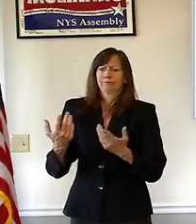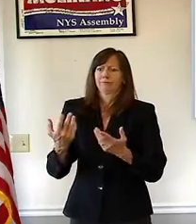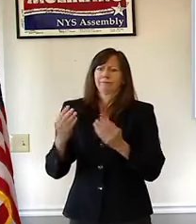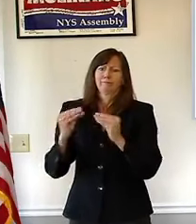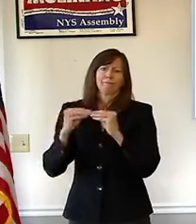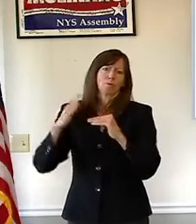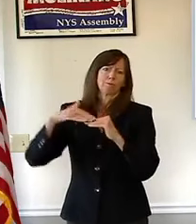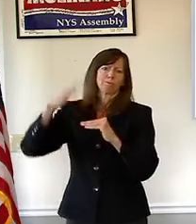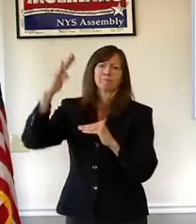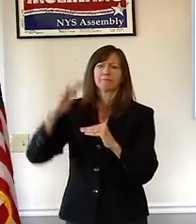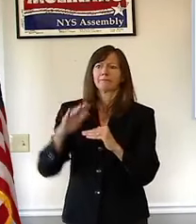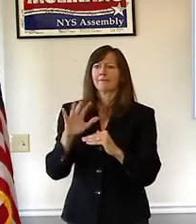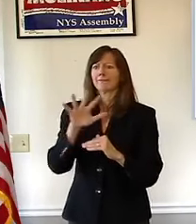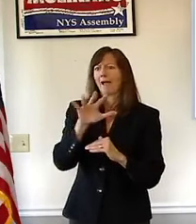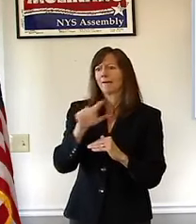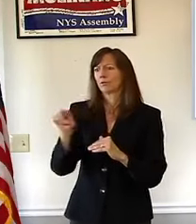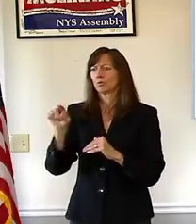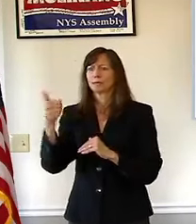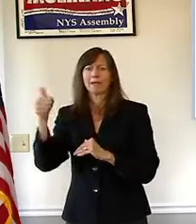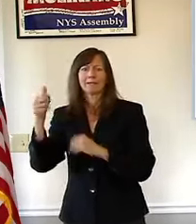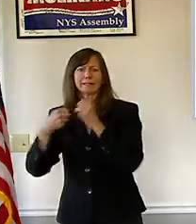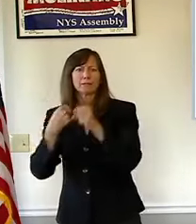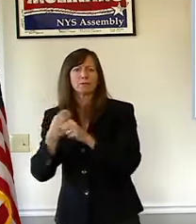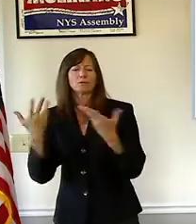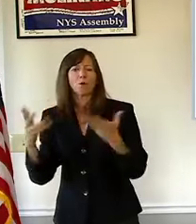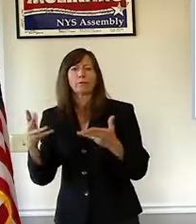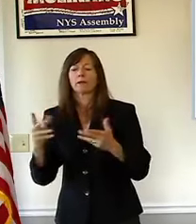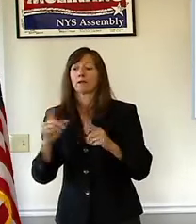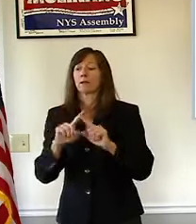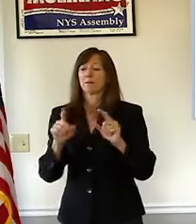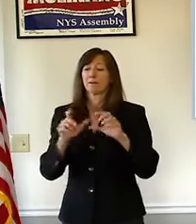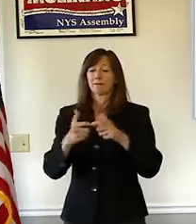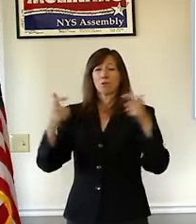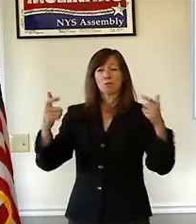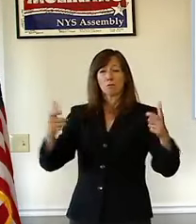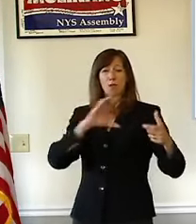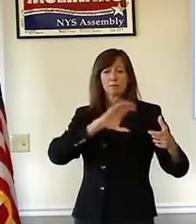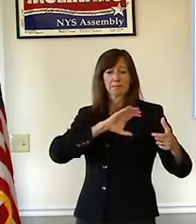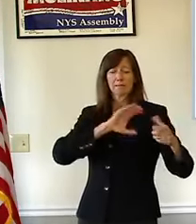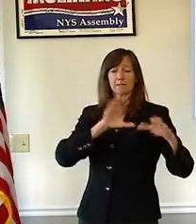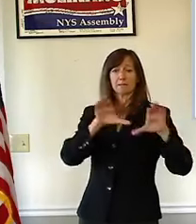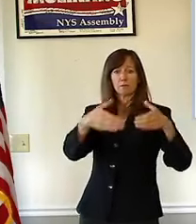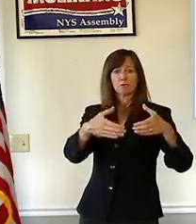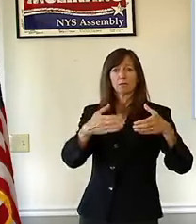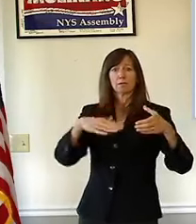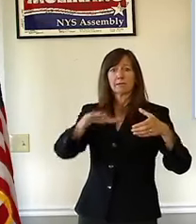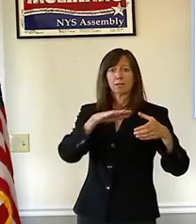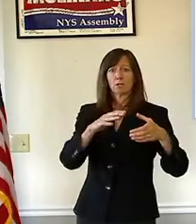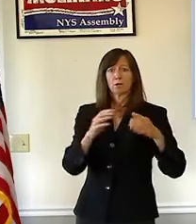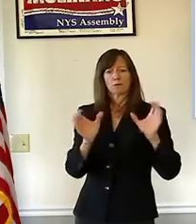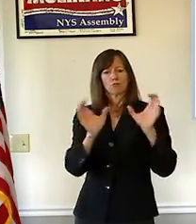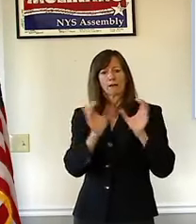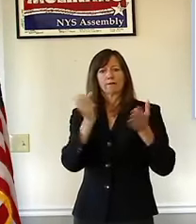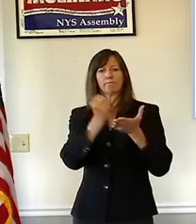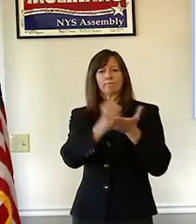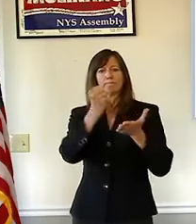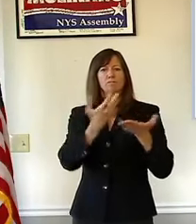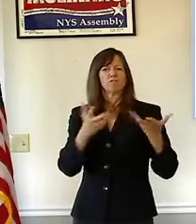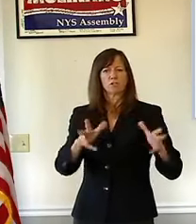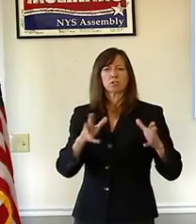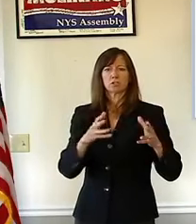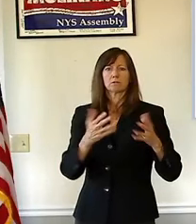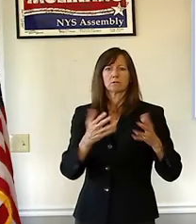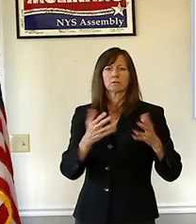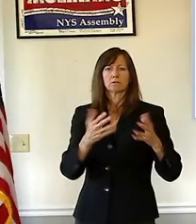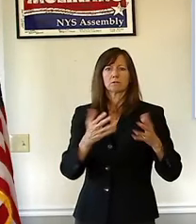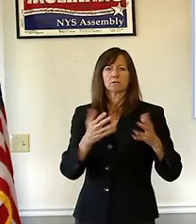on what agency, but specifically the large police agencies that are accredited in Dutchess County have been working towards this for quite some